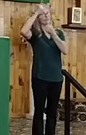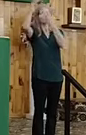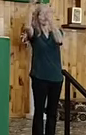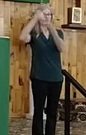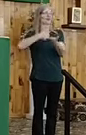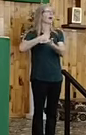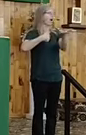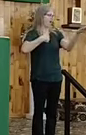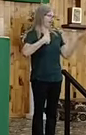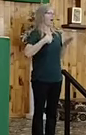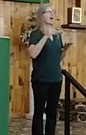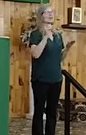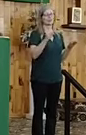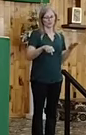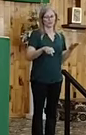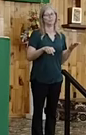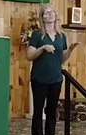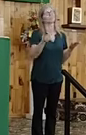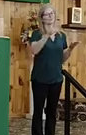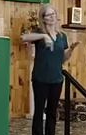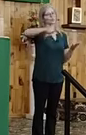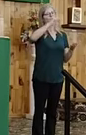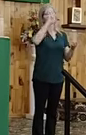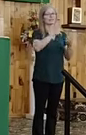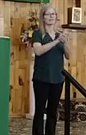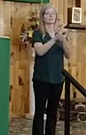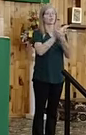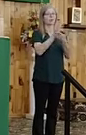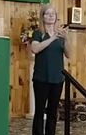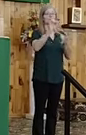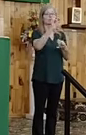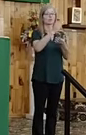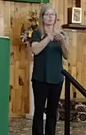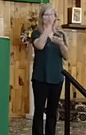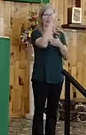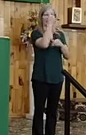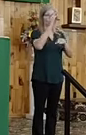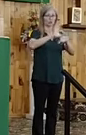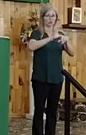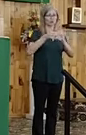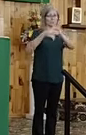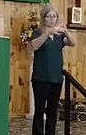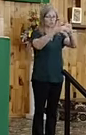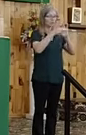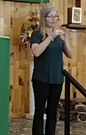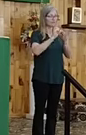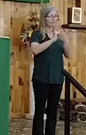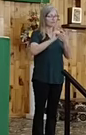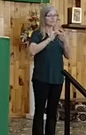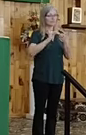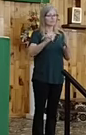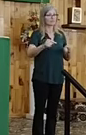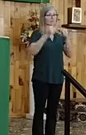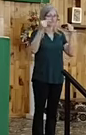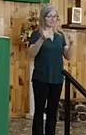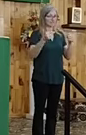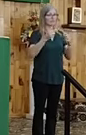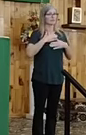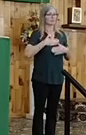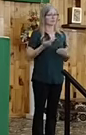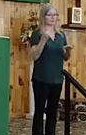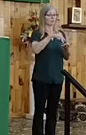Father. Do you believe in the Holy Spirit, the Holy Catholic Church, the communion of sins, the forgiveness of sins,